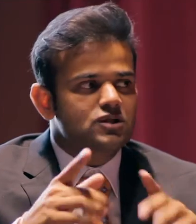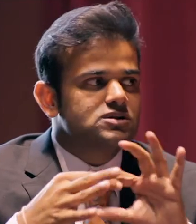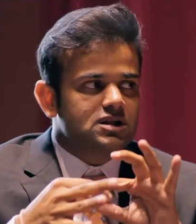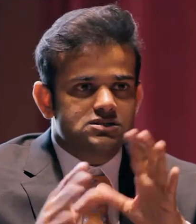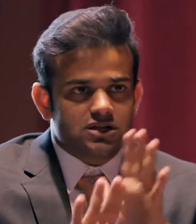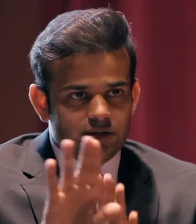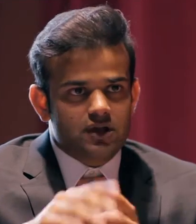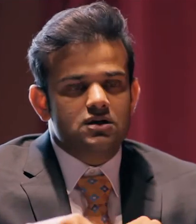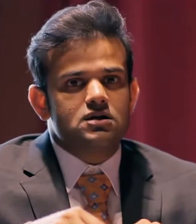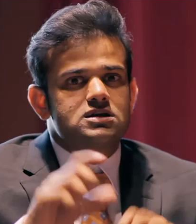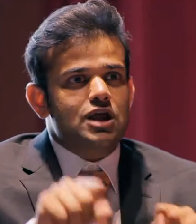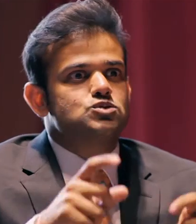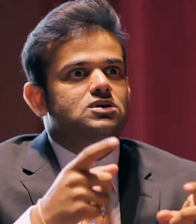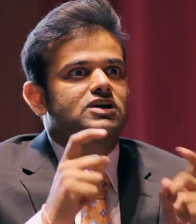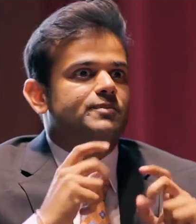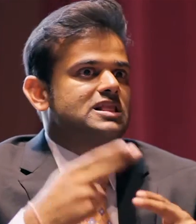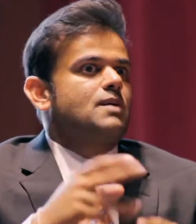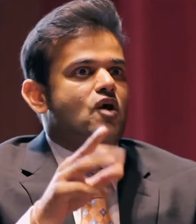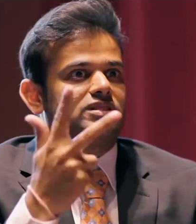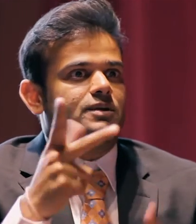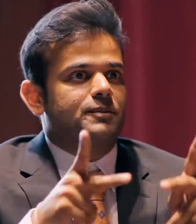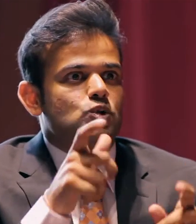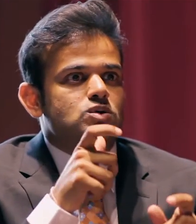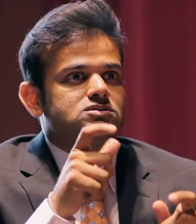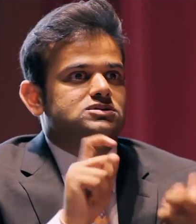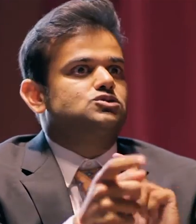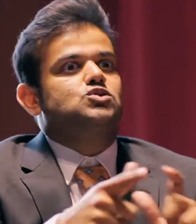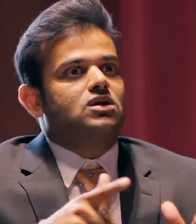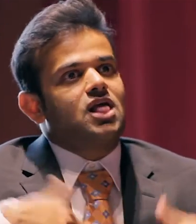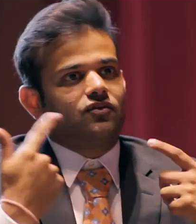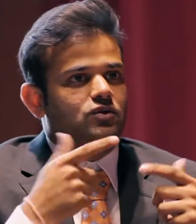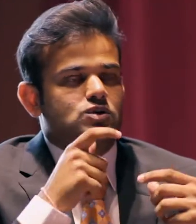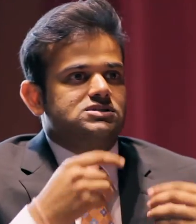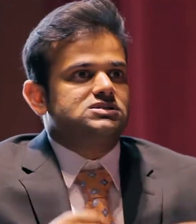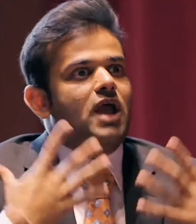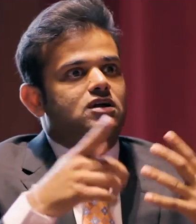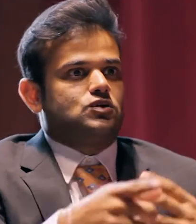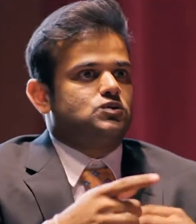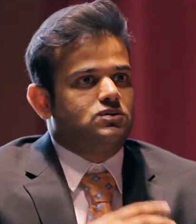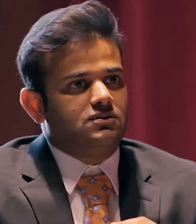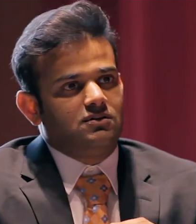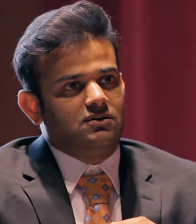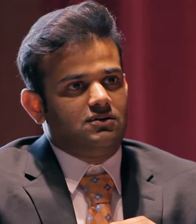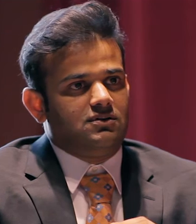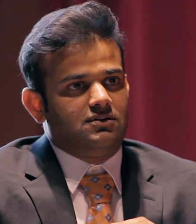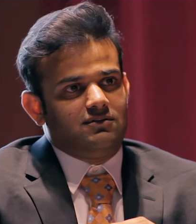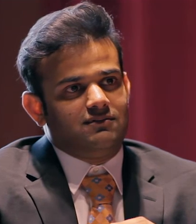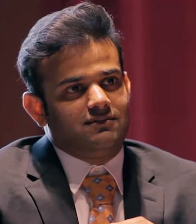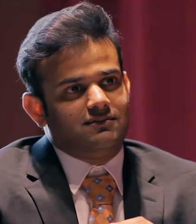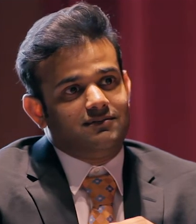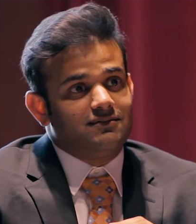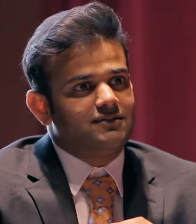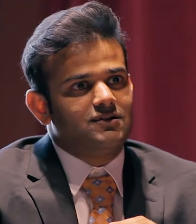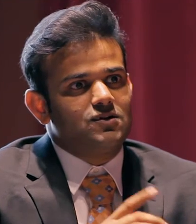Wow. Speaking of relationships and developing relationships, could you give me the name of, like, say, the top three